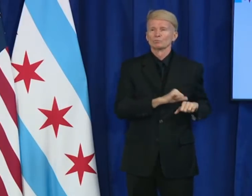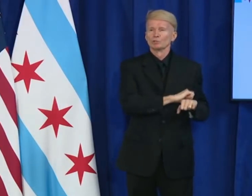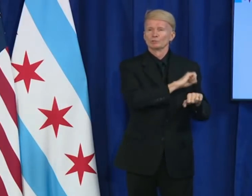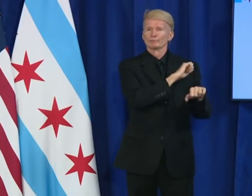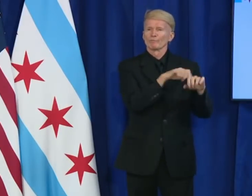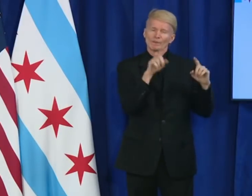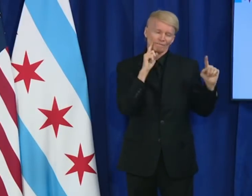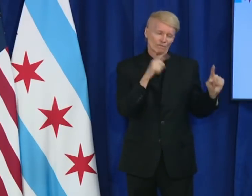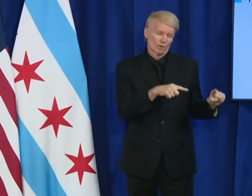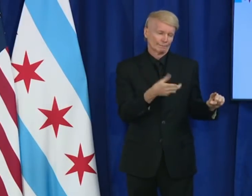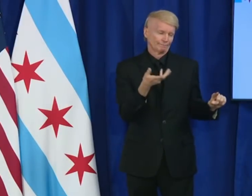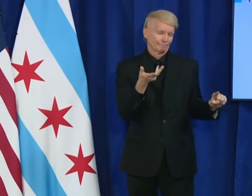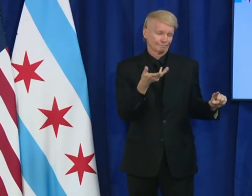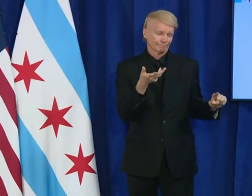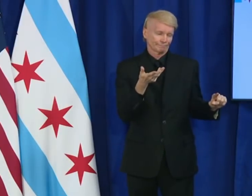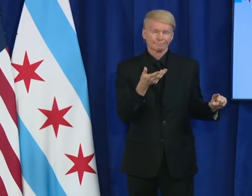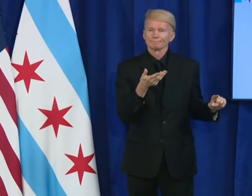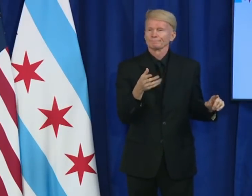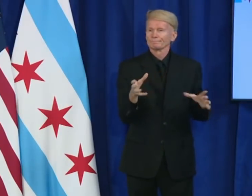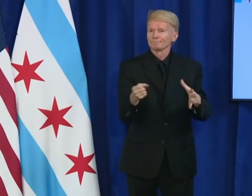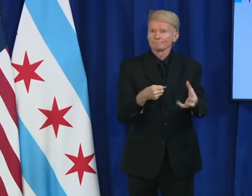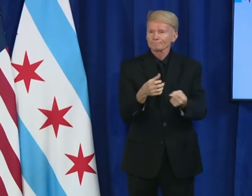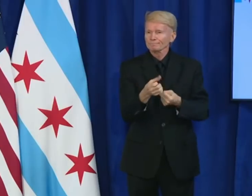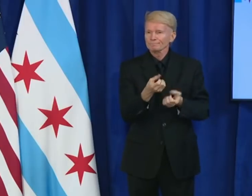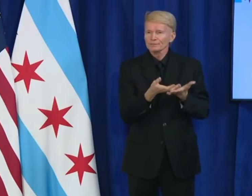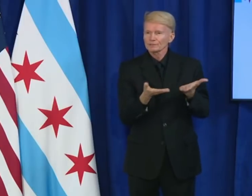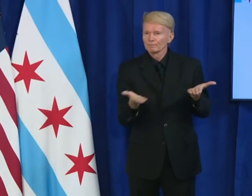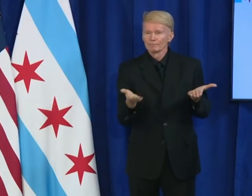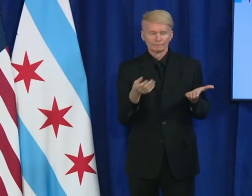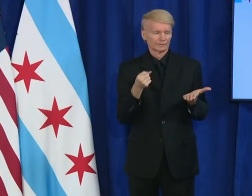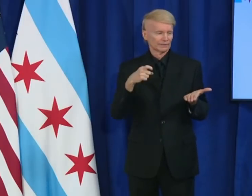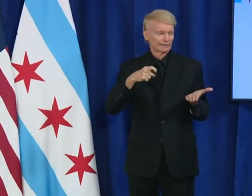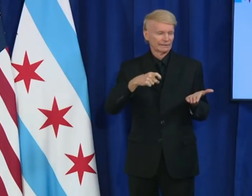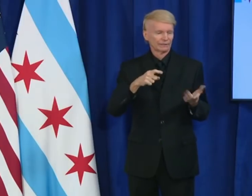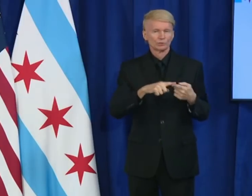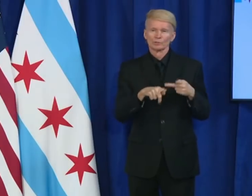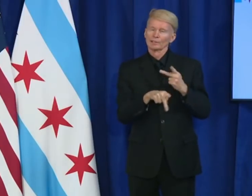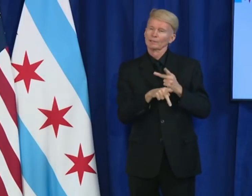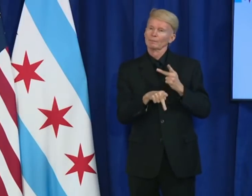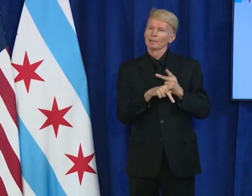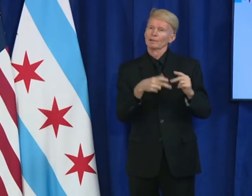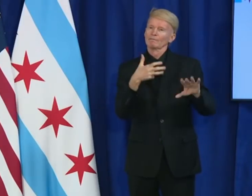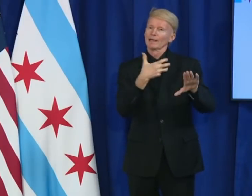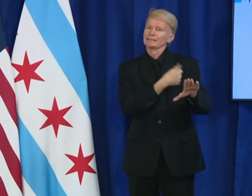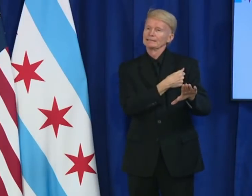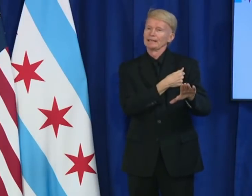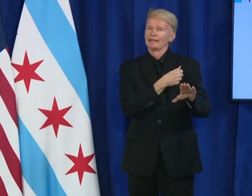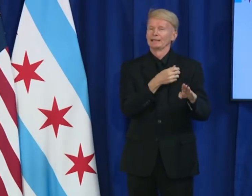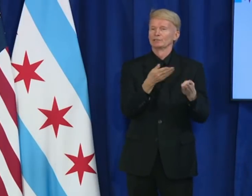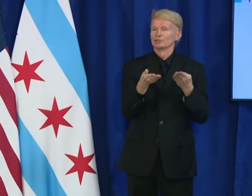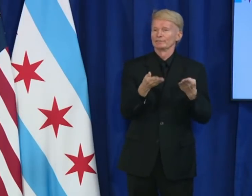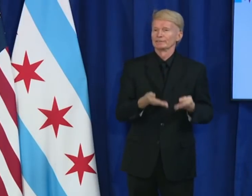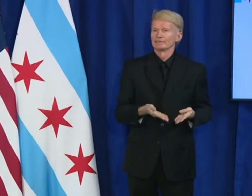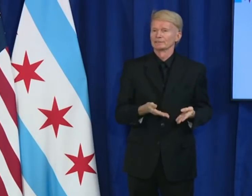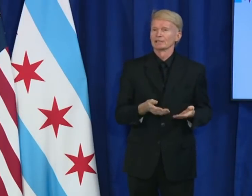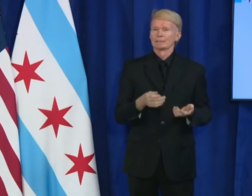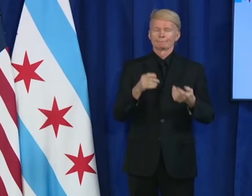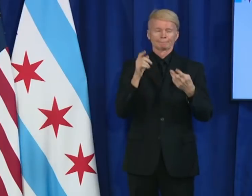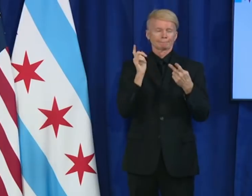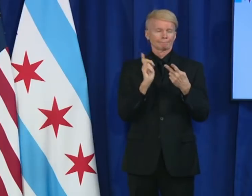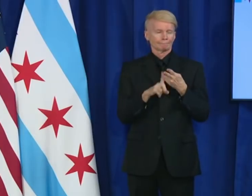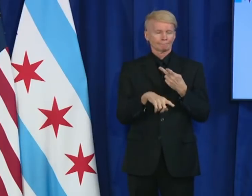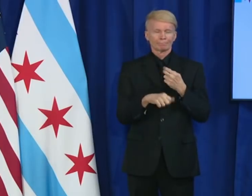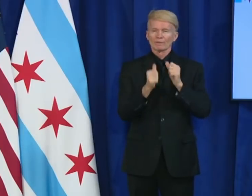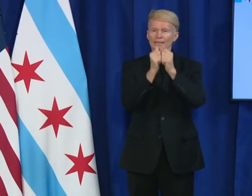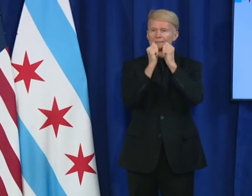mentioned, we have been acquiring supplies needed for vaccine administration. We have expanded our